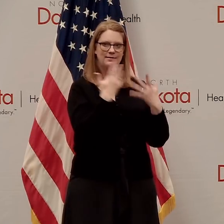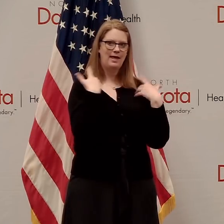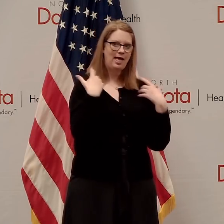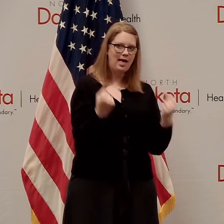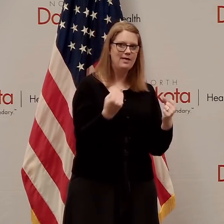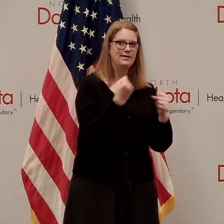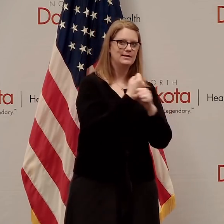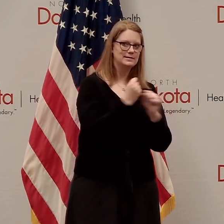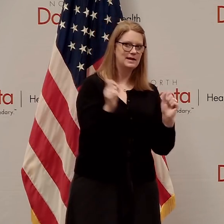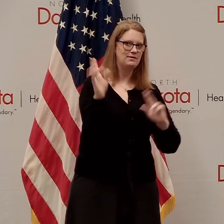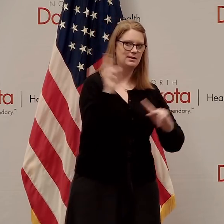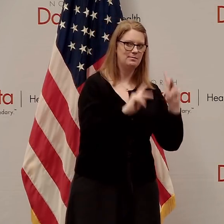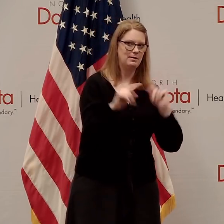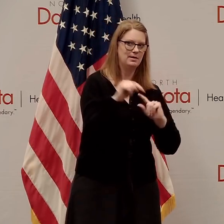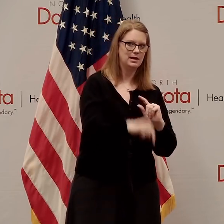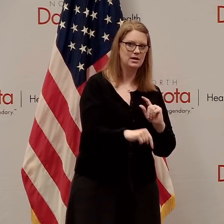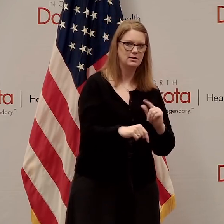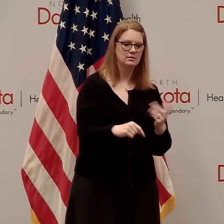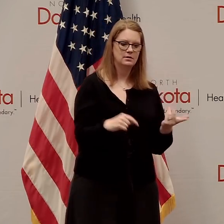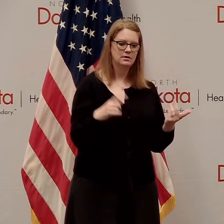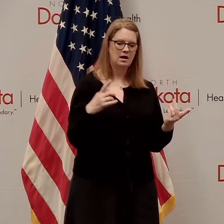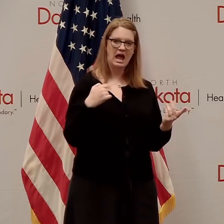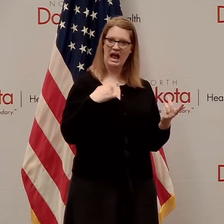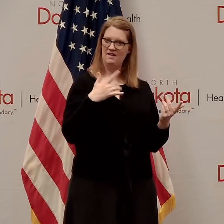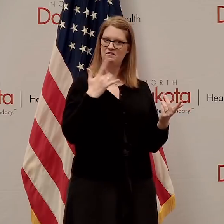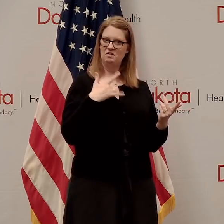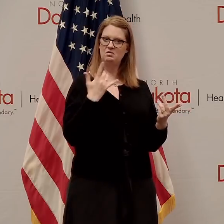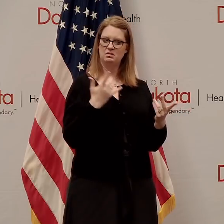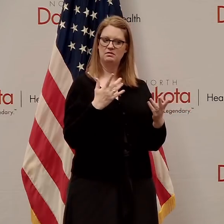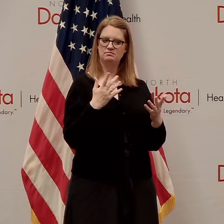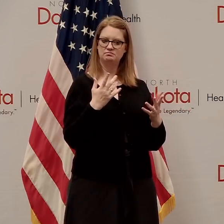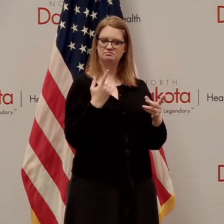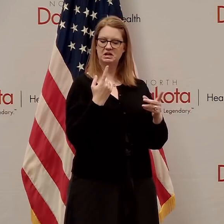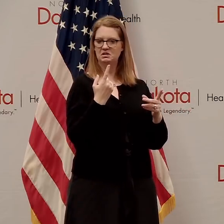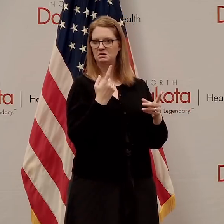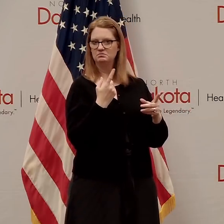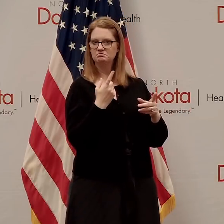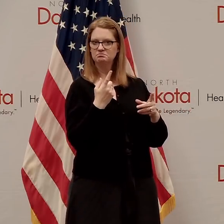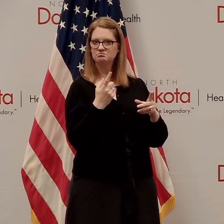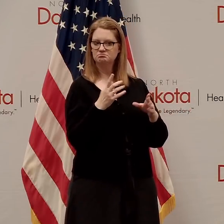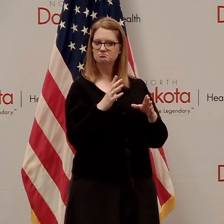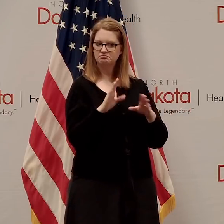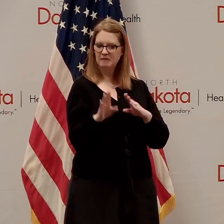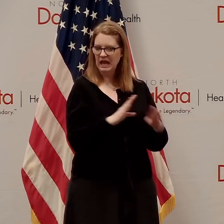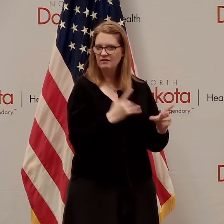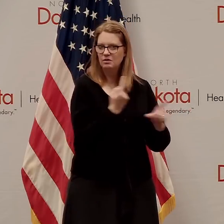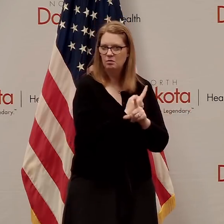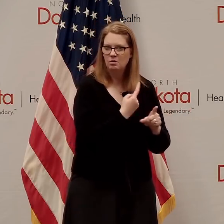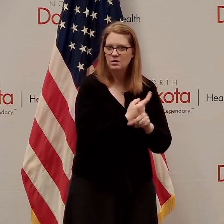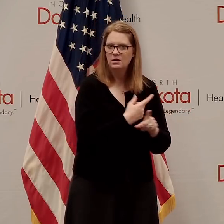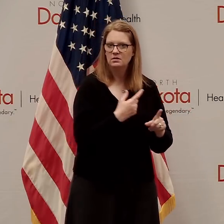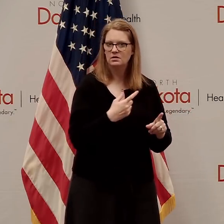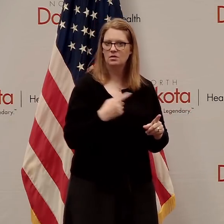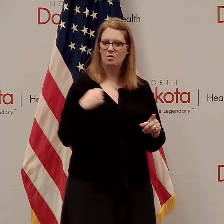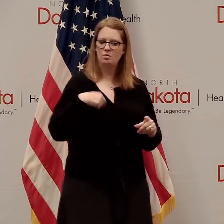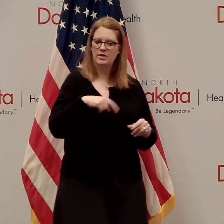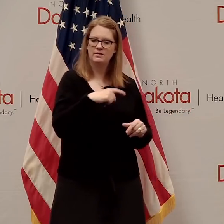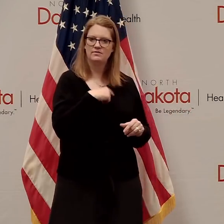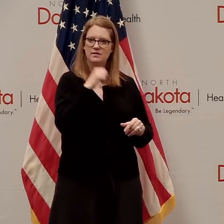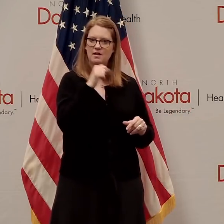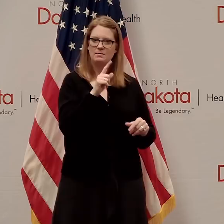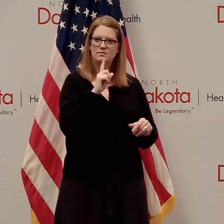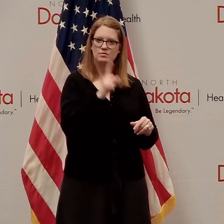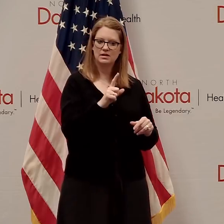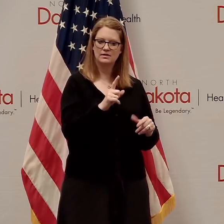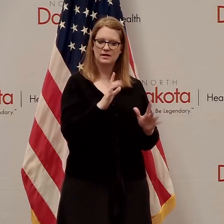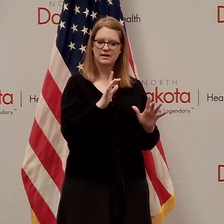of the citizens of the state. And I think we've acted accordingly. We've had a very light touch compared to virtually every other state here in North Dakota, and